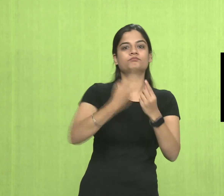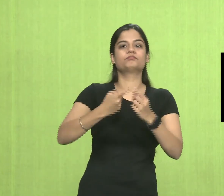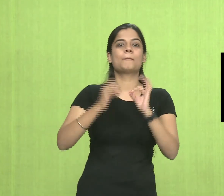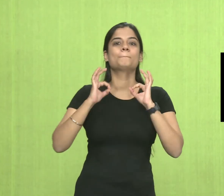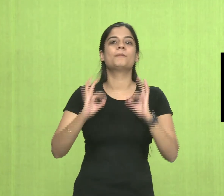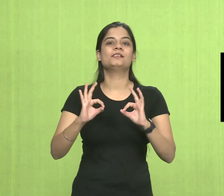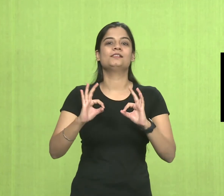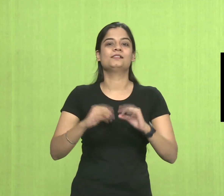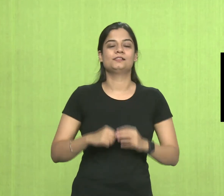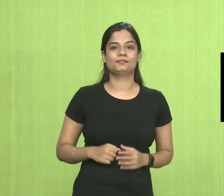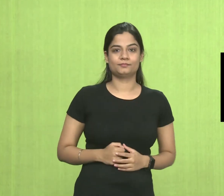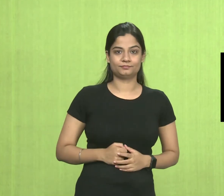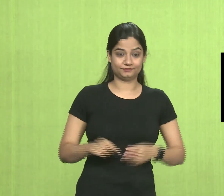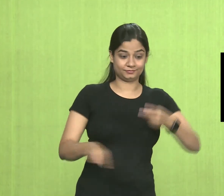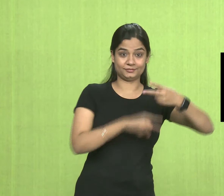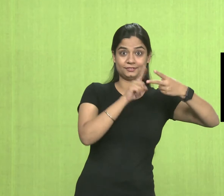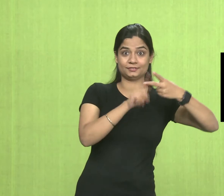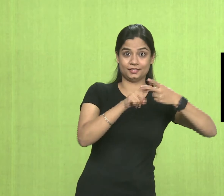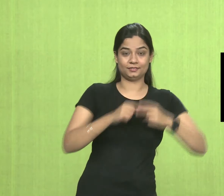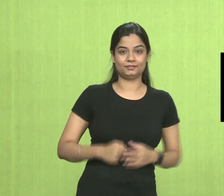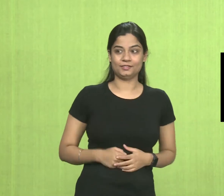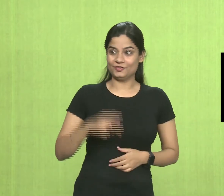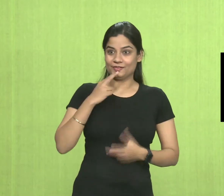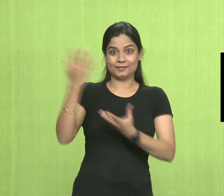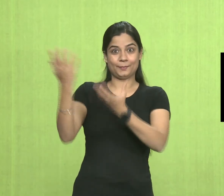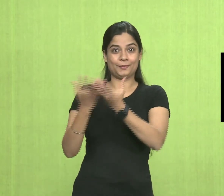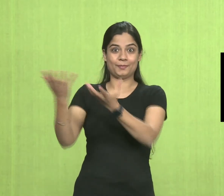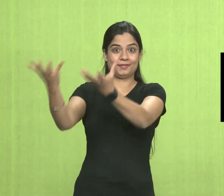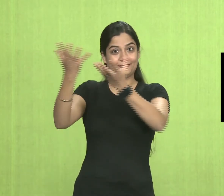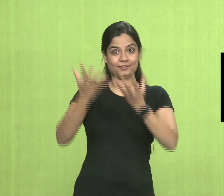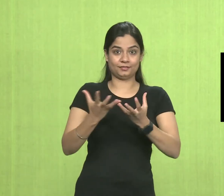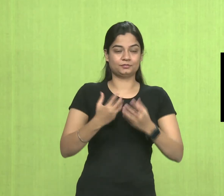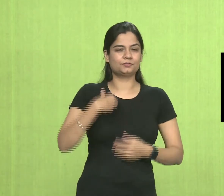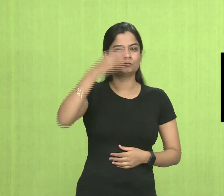them so that the nutrients don't get lost. Second thing, when you're buying